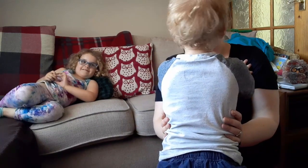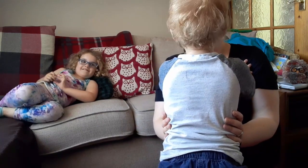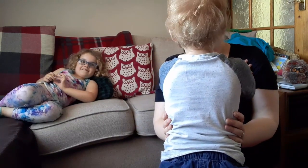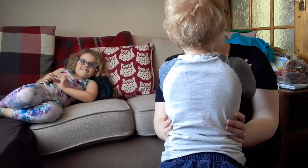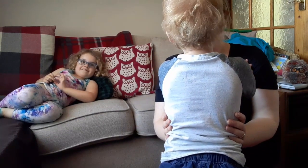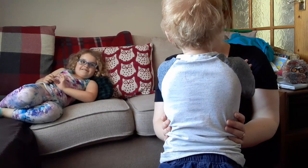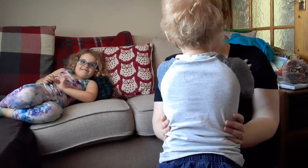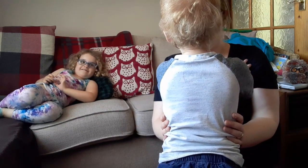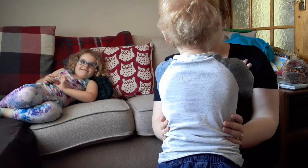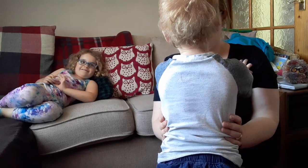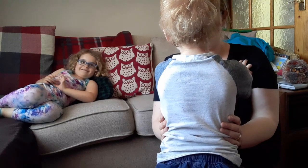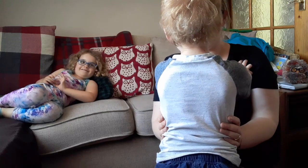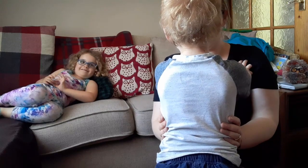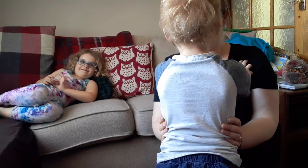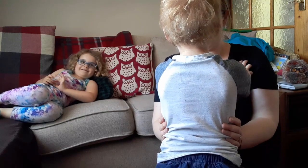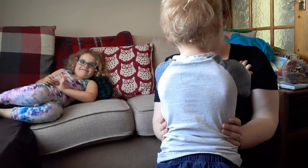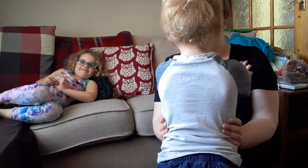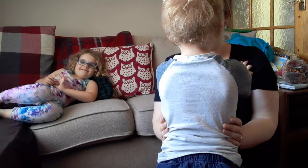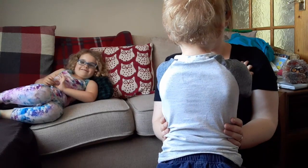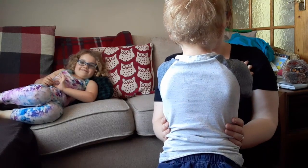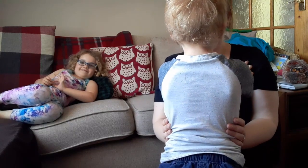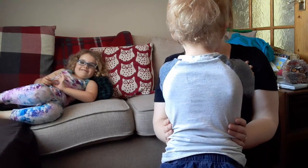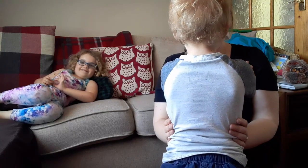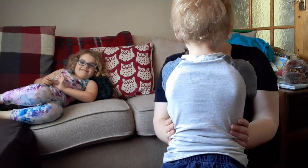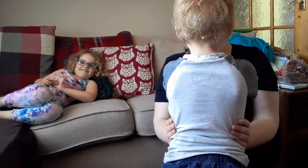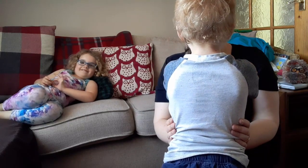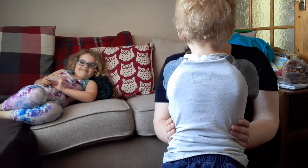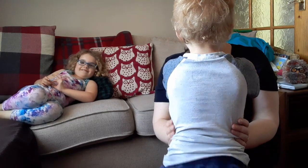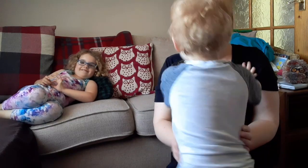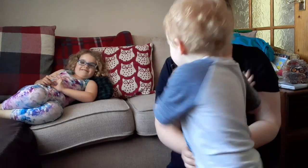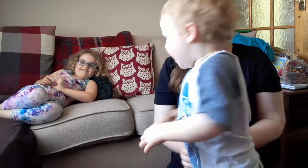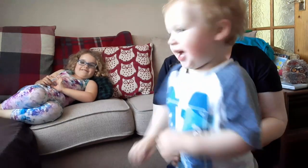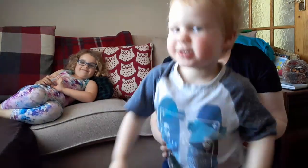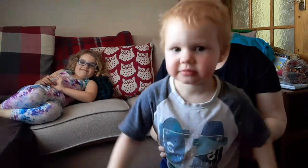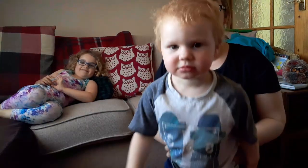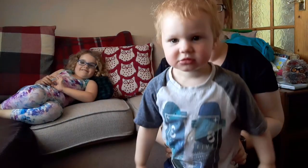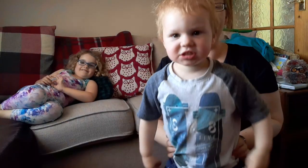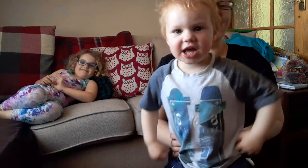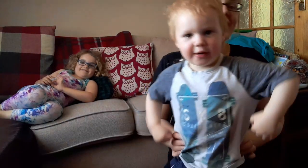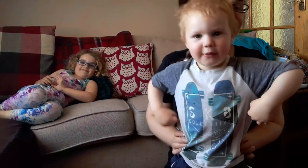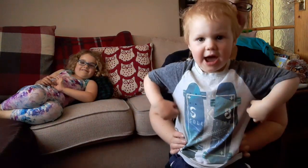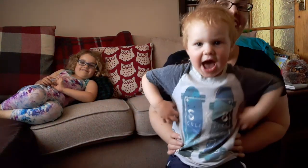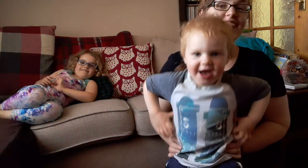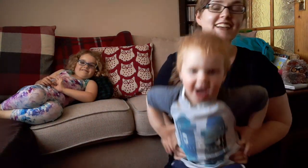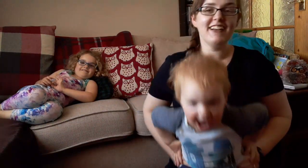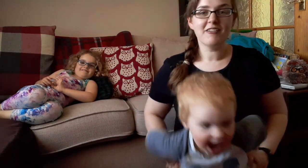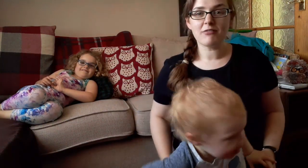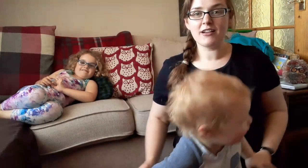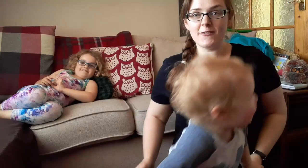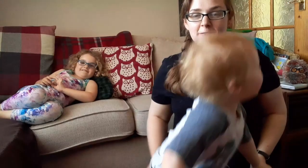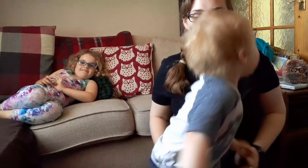the crossing. The bus is being naughty? Yeah. Oh, okay. We have